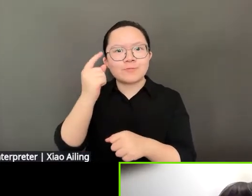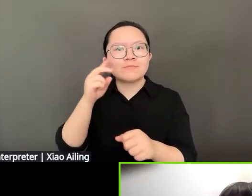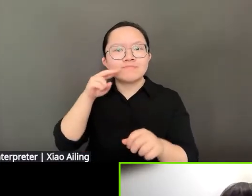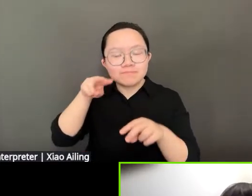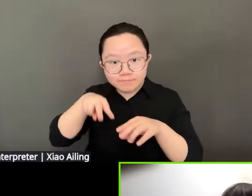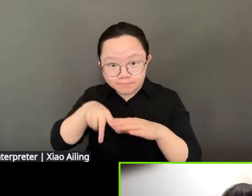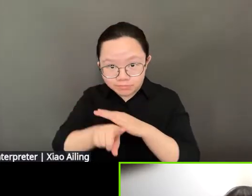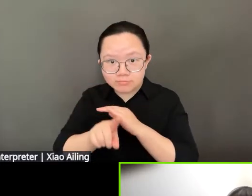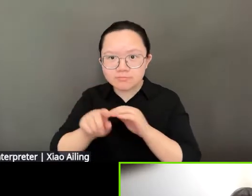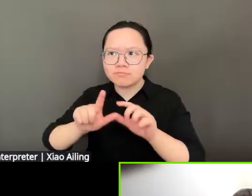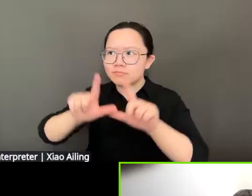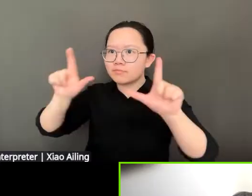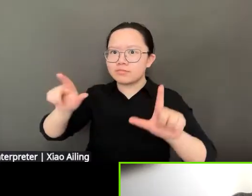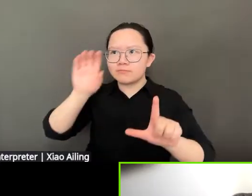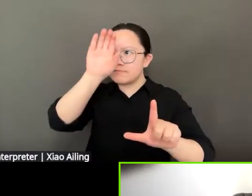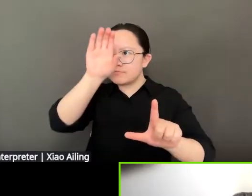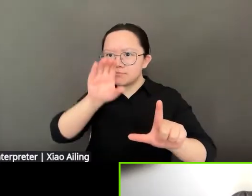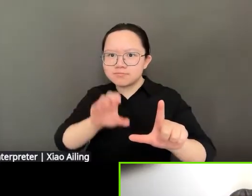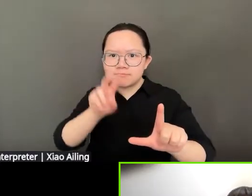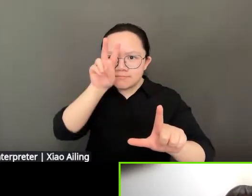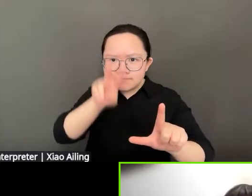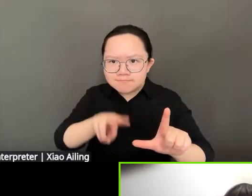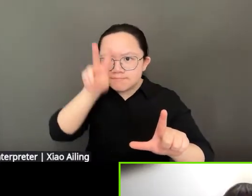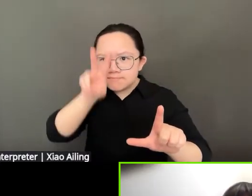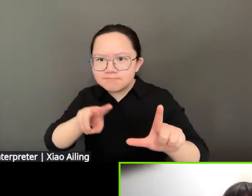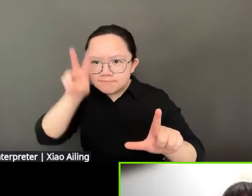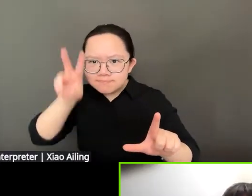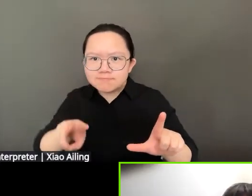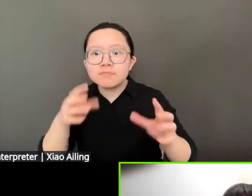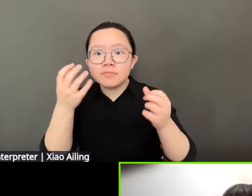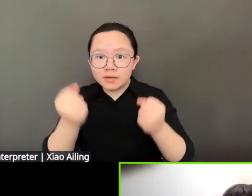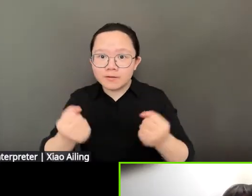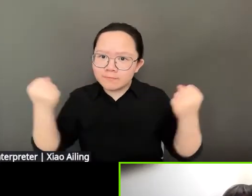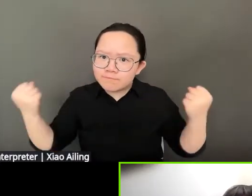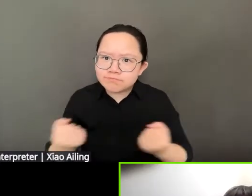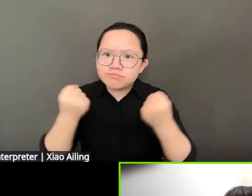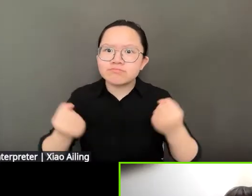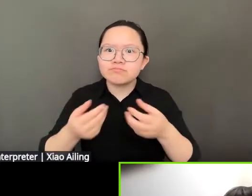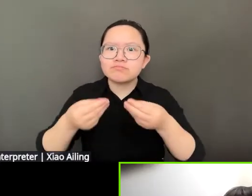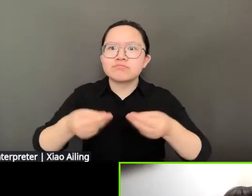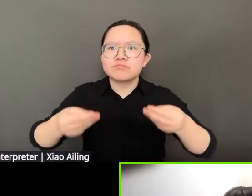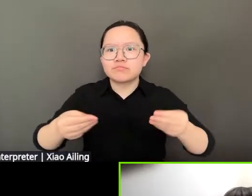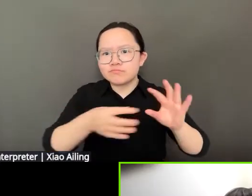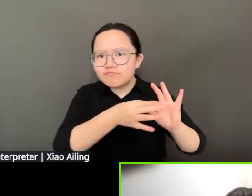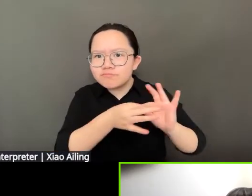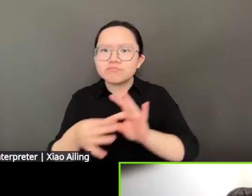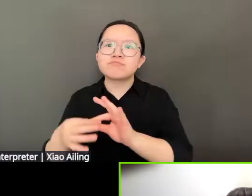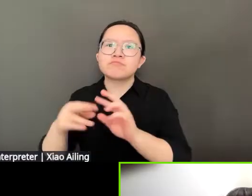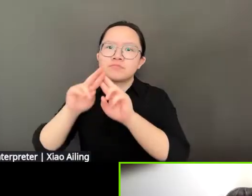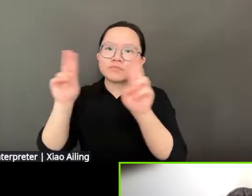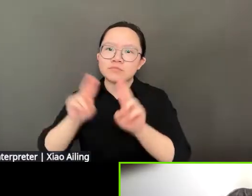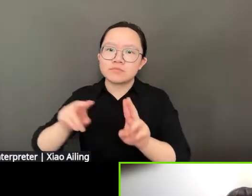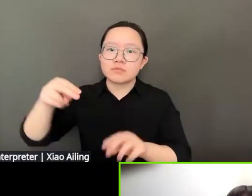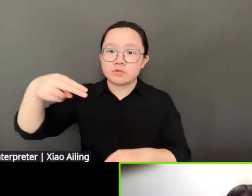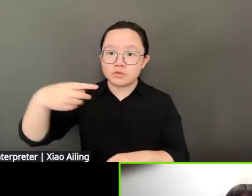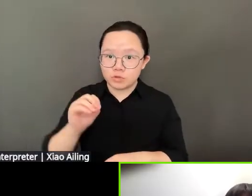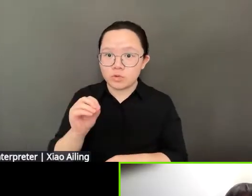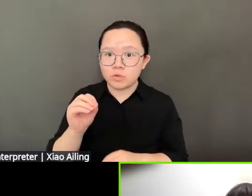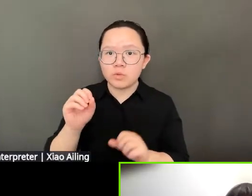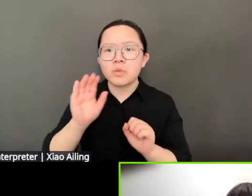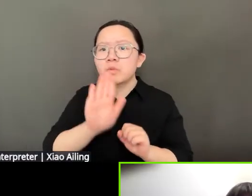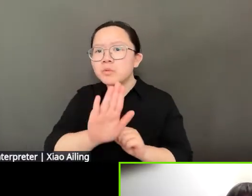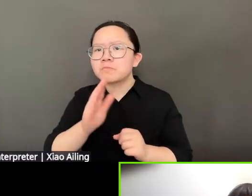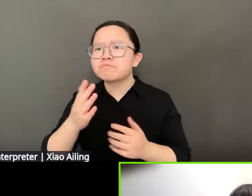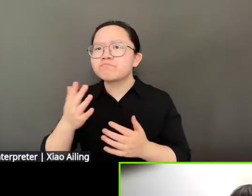noted but might not be like a commonly known term, is that INGOs need